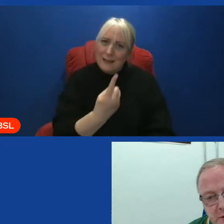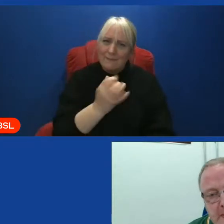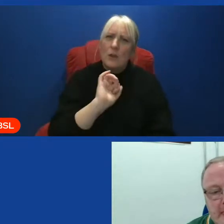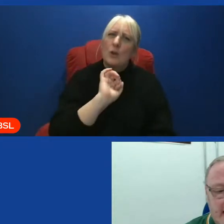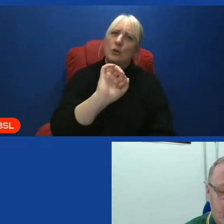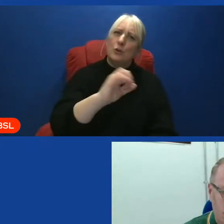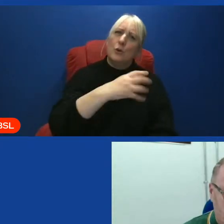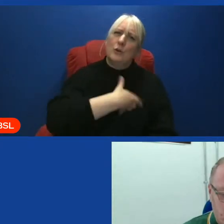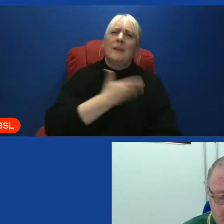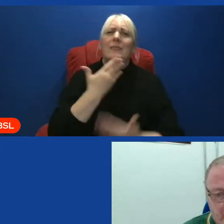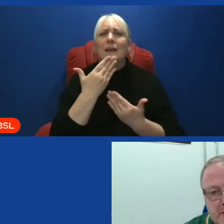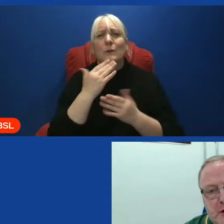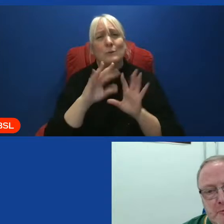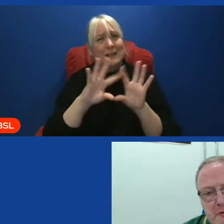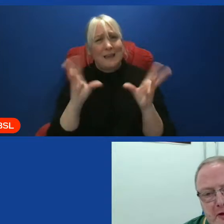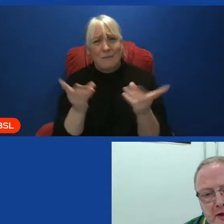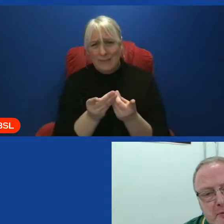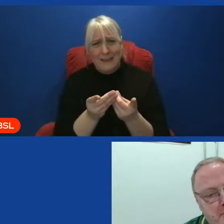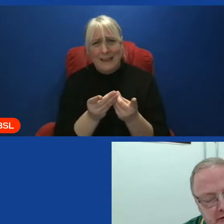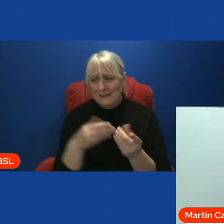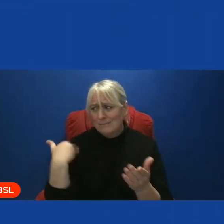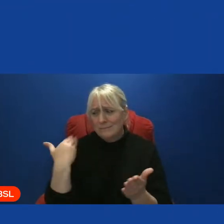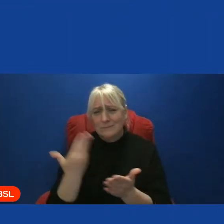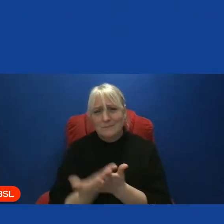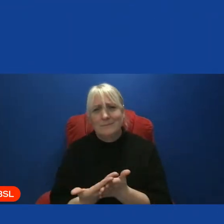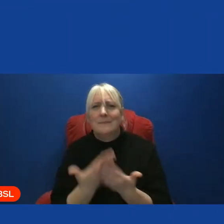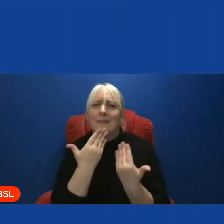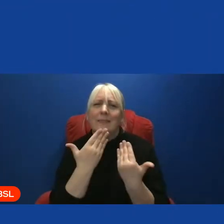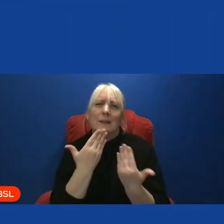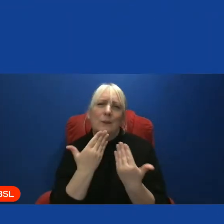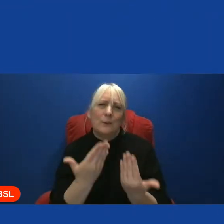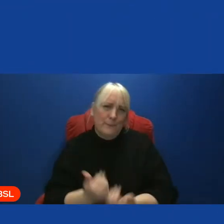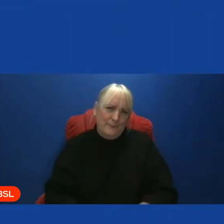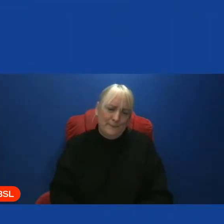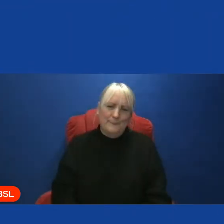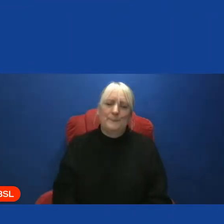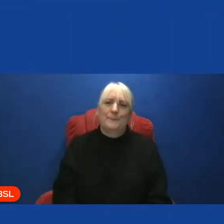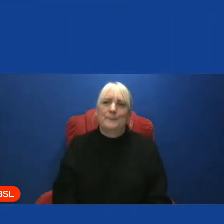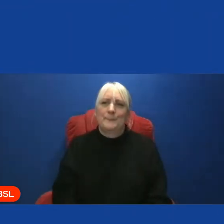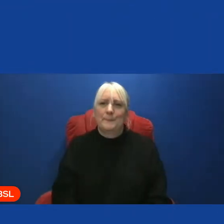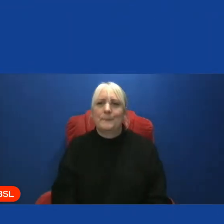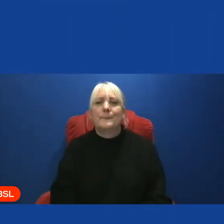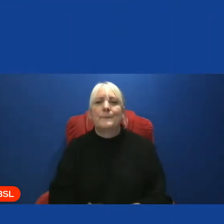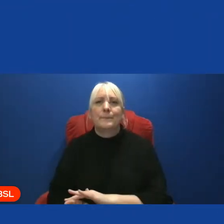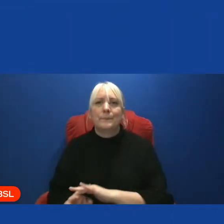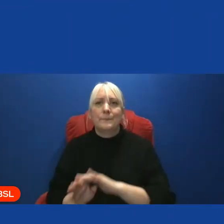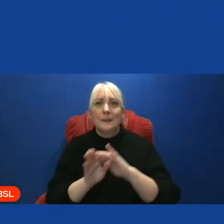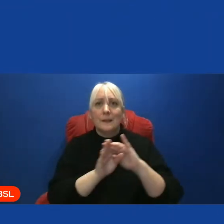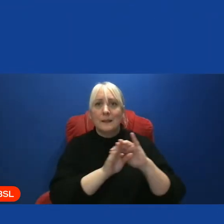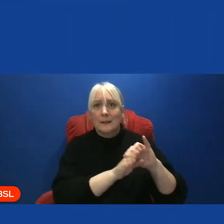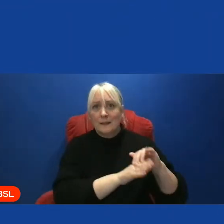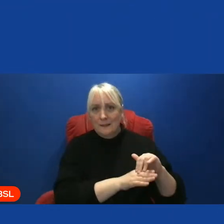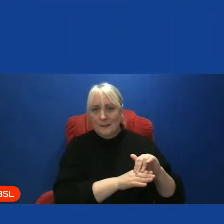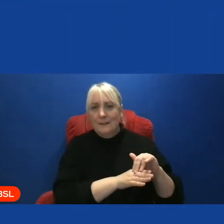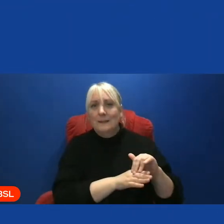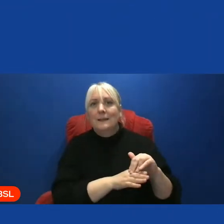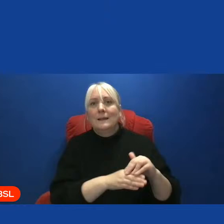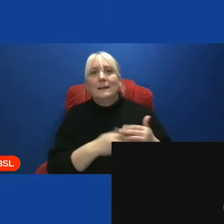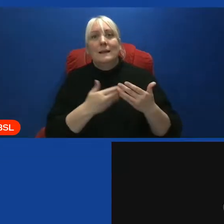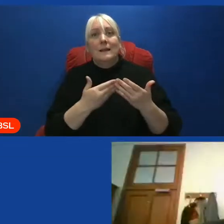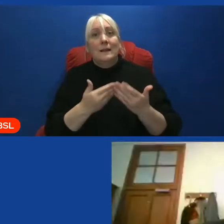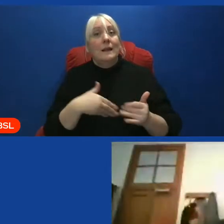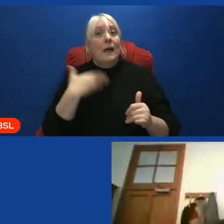everything you do. And we are going to move on now. But brilliant. Thank you very much for tonight. Okay, we are moving on then, comrades, to